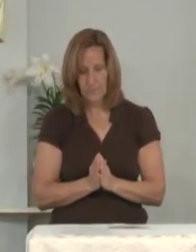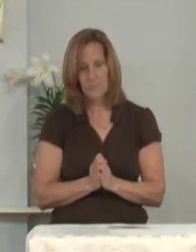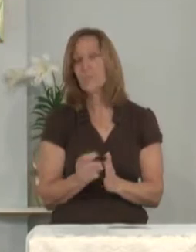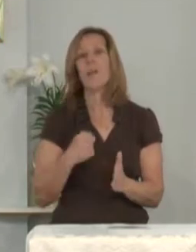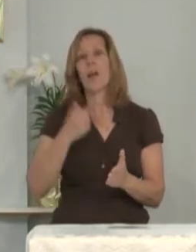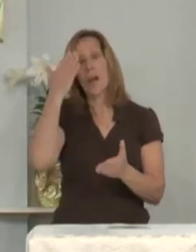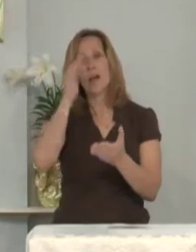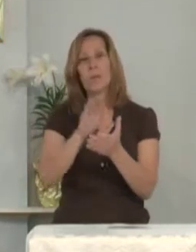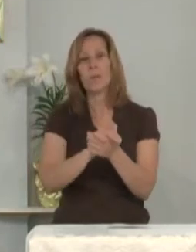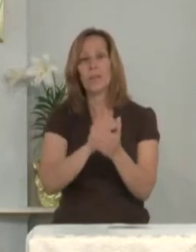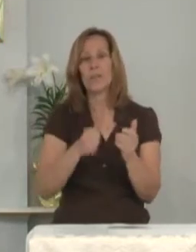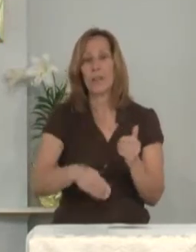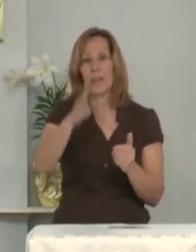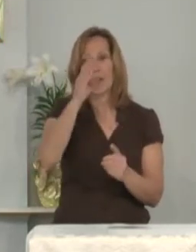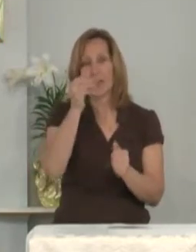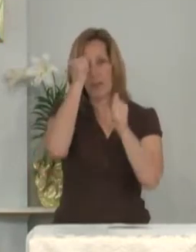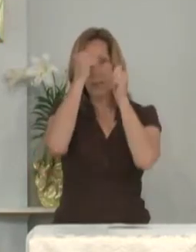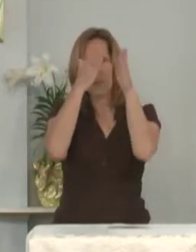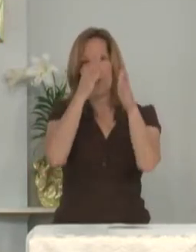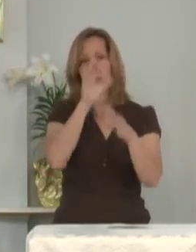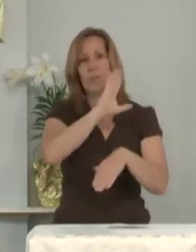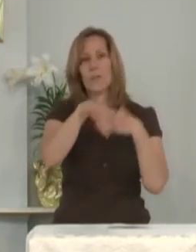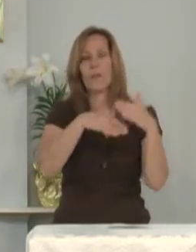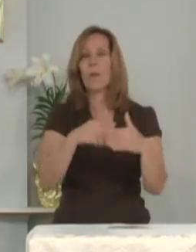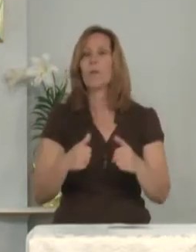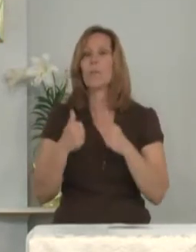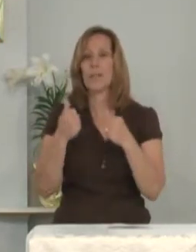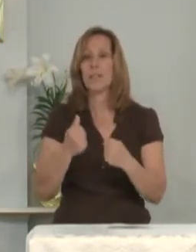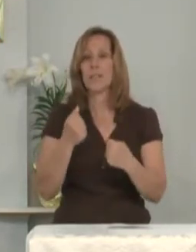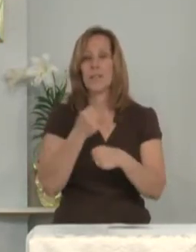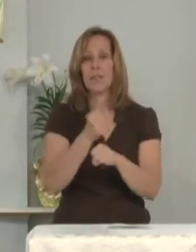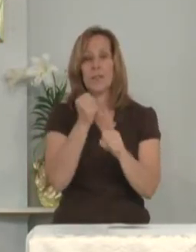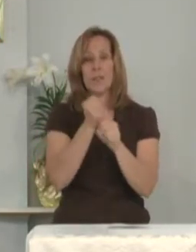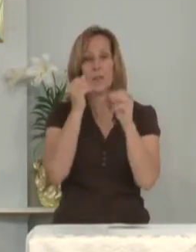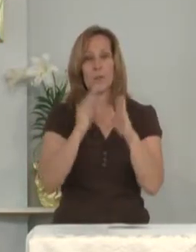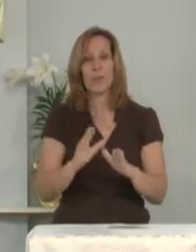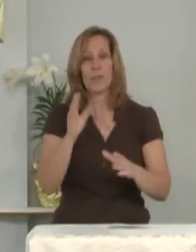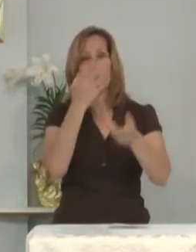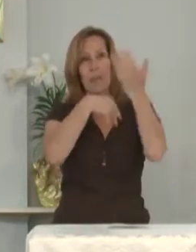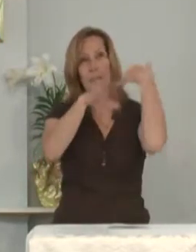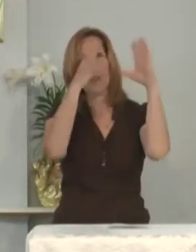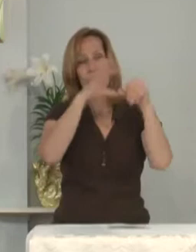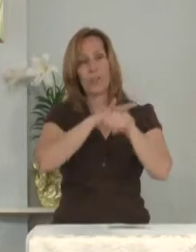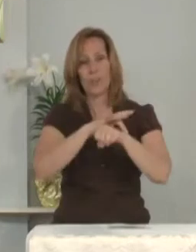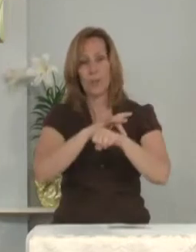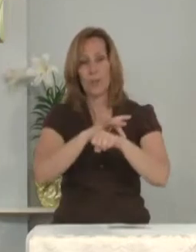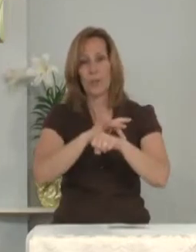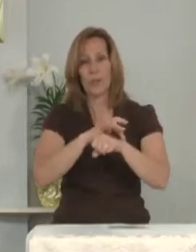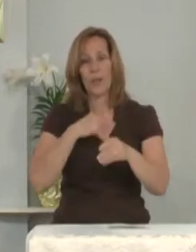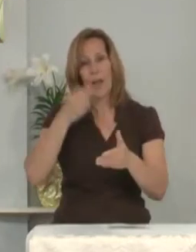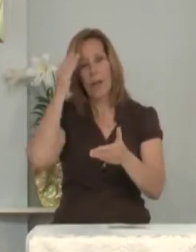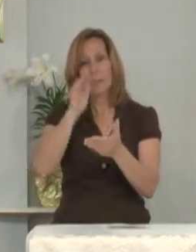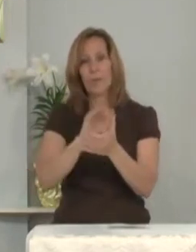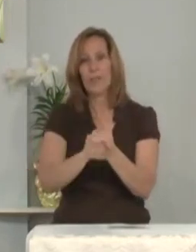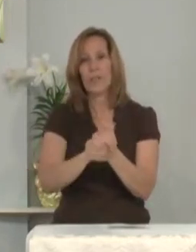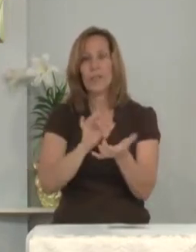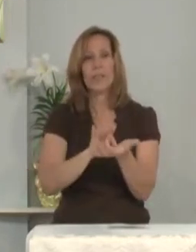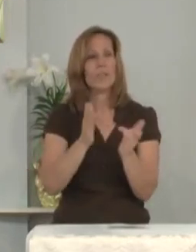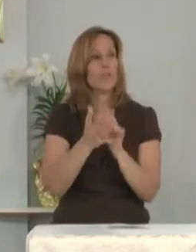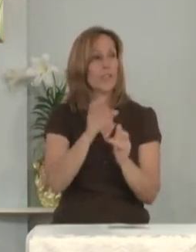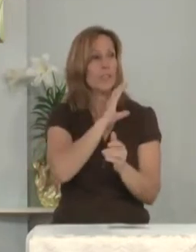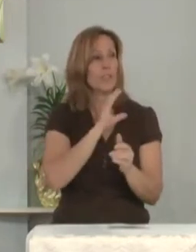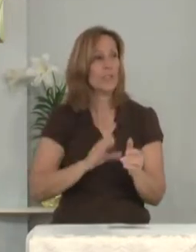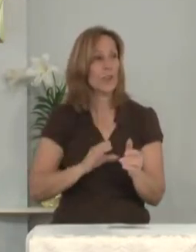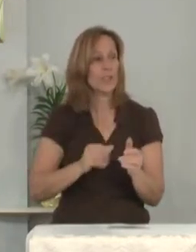I believe in God, the Father Almighty, creator of heaven and earth. I believe in Jesus